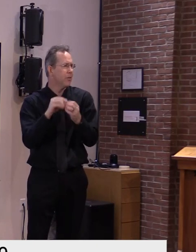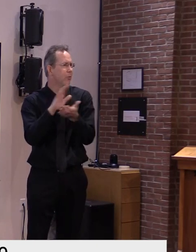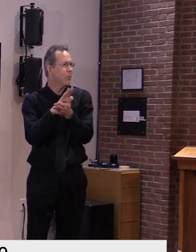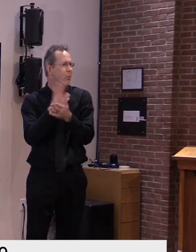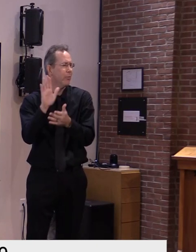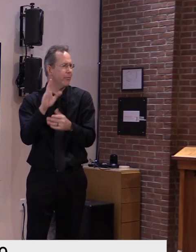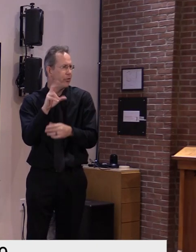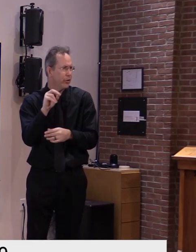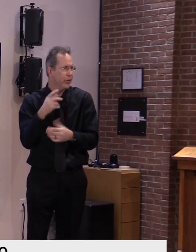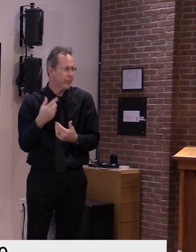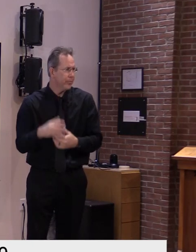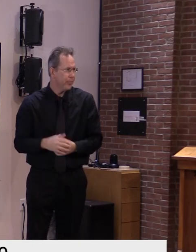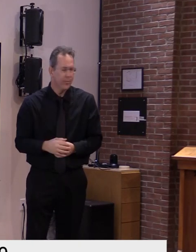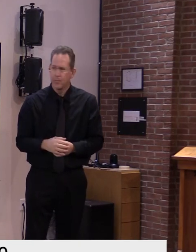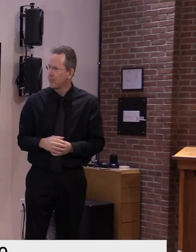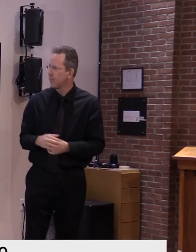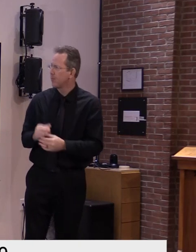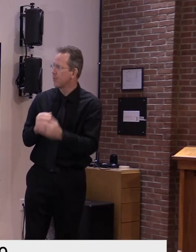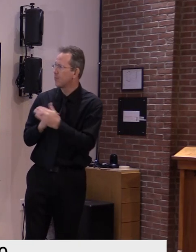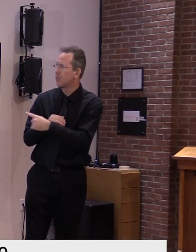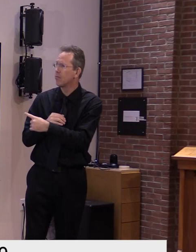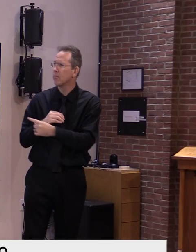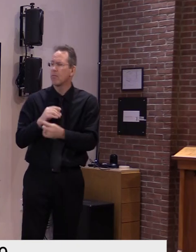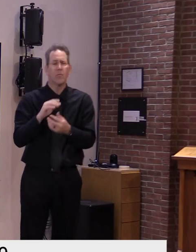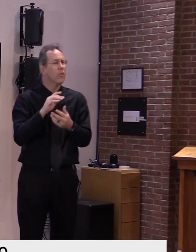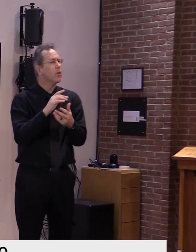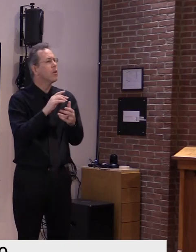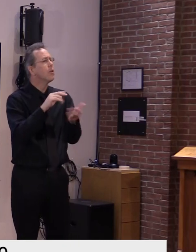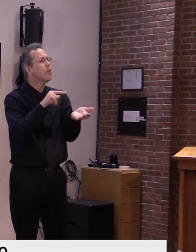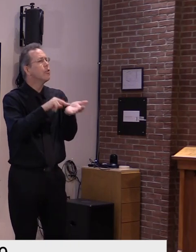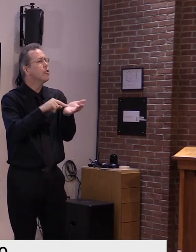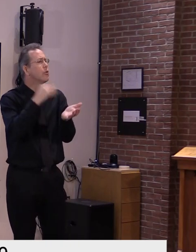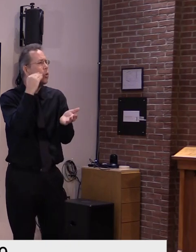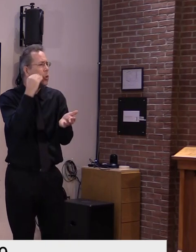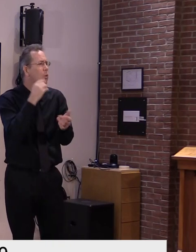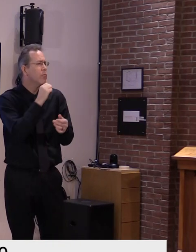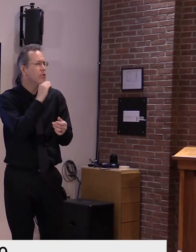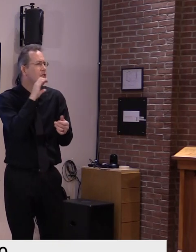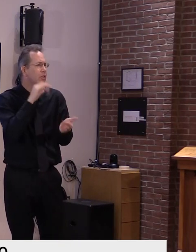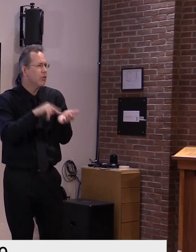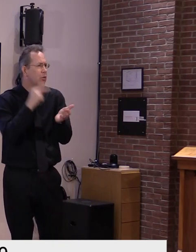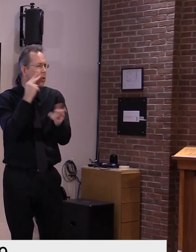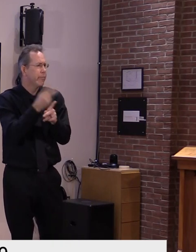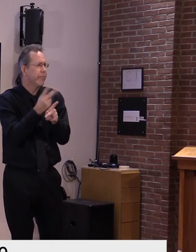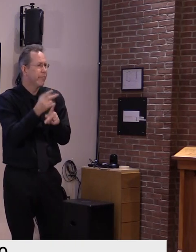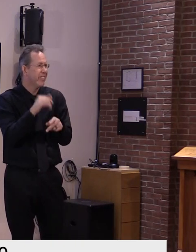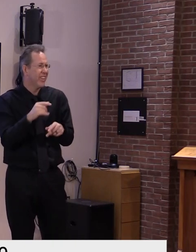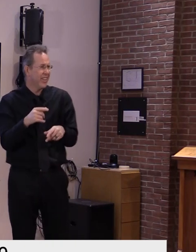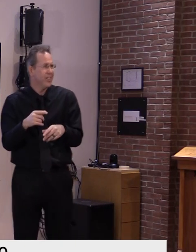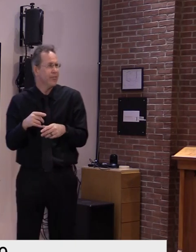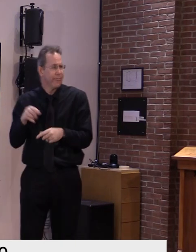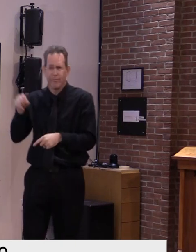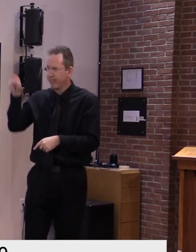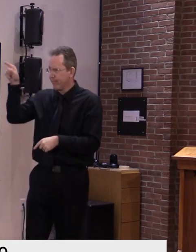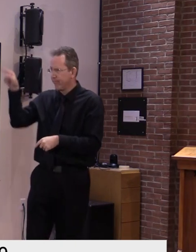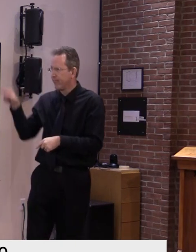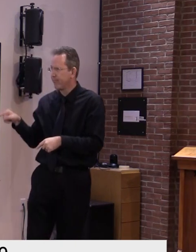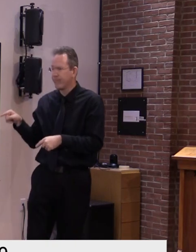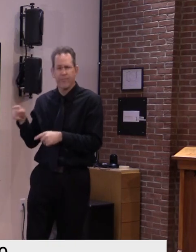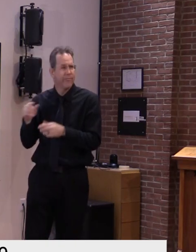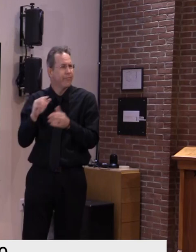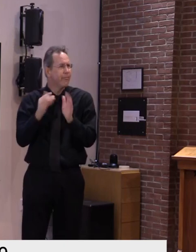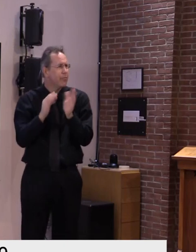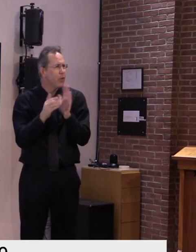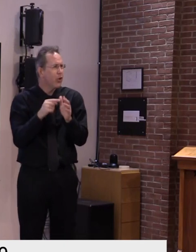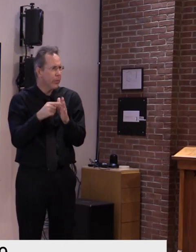week's report in Vermont's long-term care facilities. However, we did report a significant number of new cases in those facilities that did have an